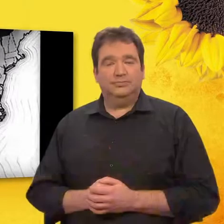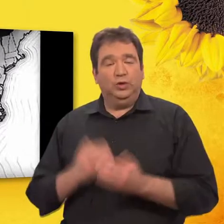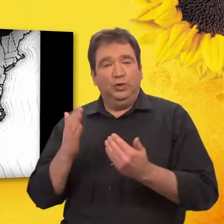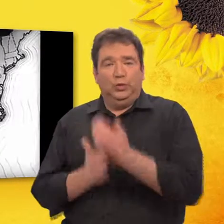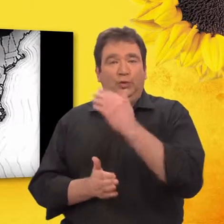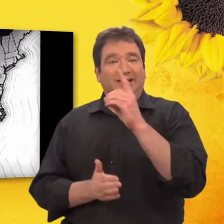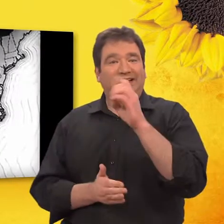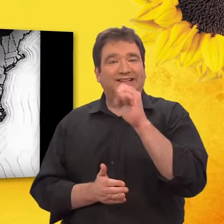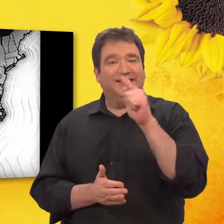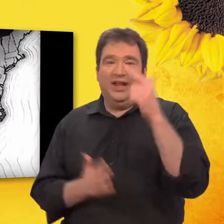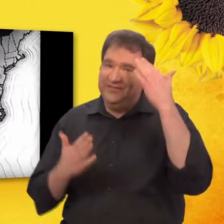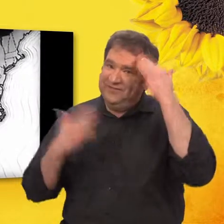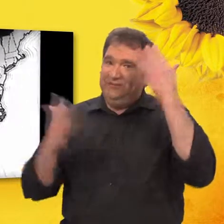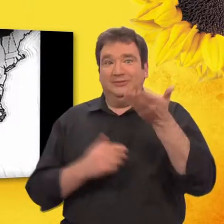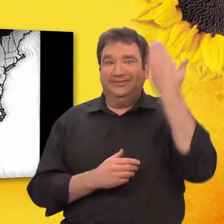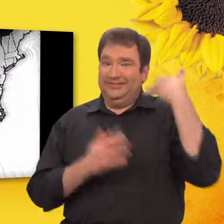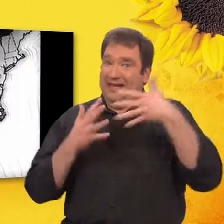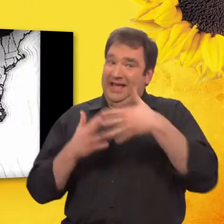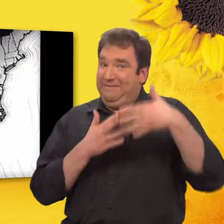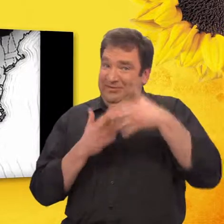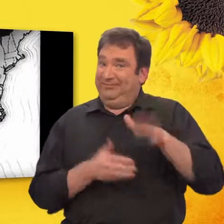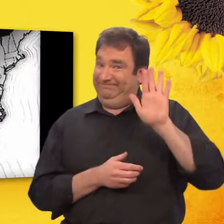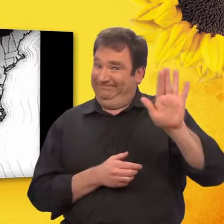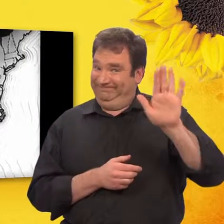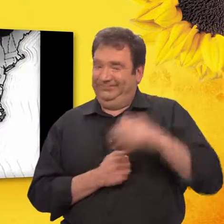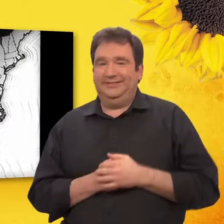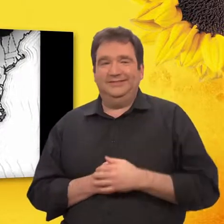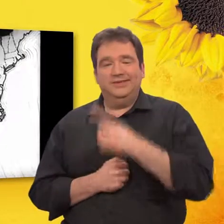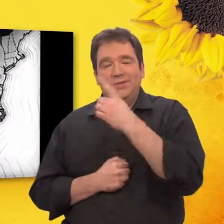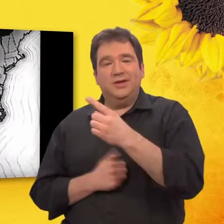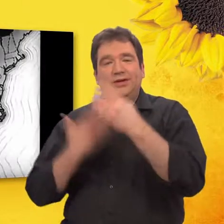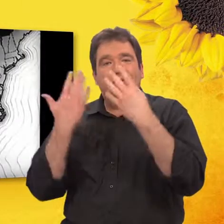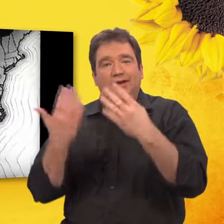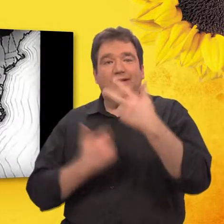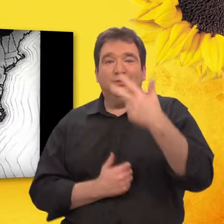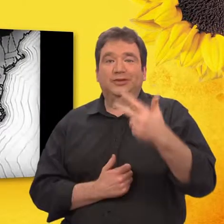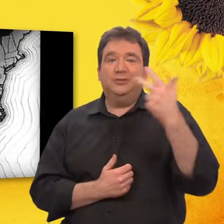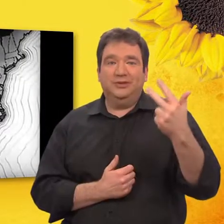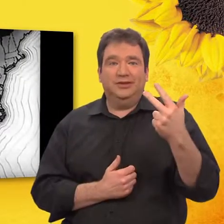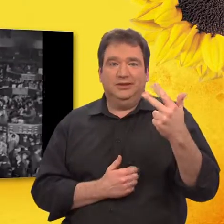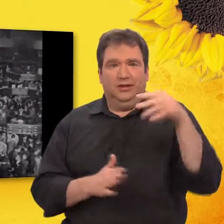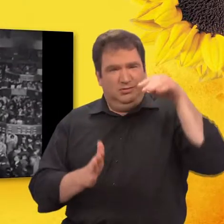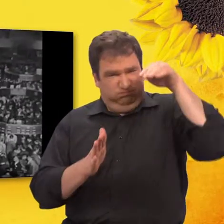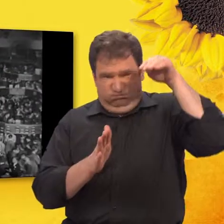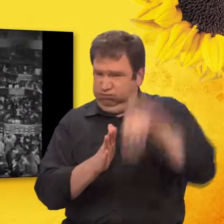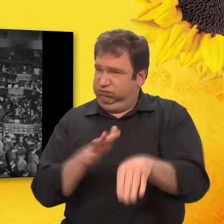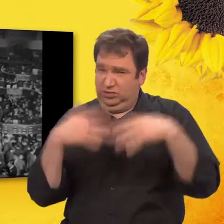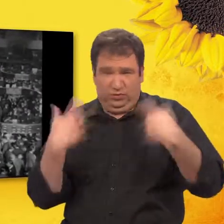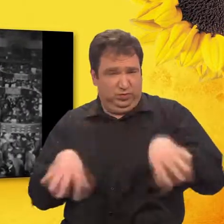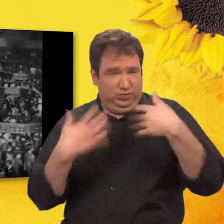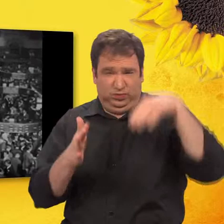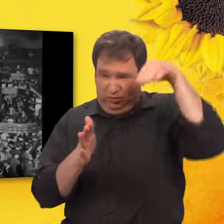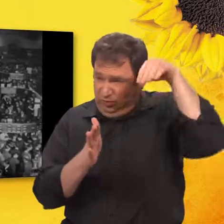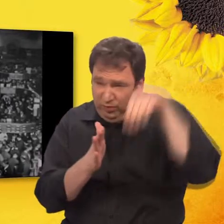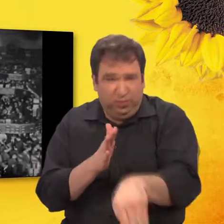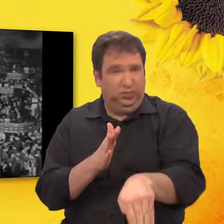The New Deal is the most famous lot of economic recovery policies in history. In 1933, the United States